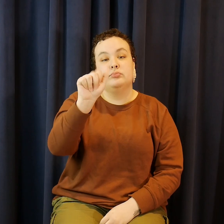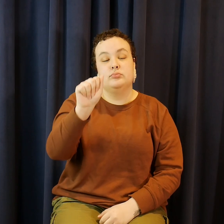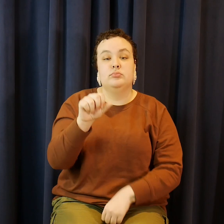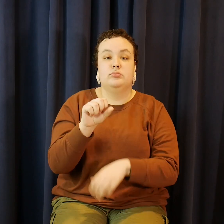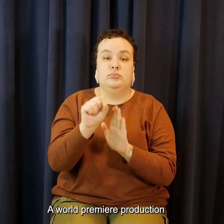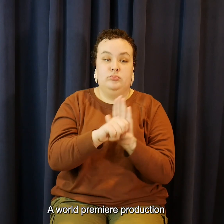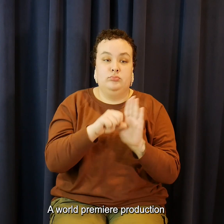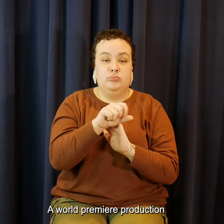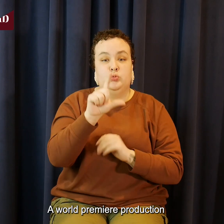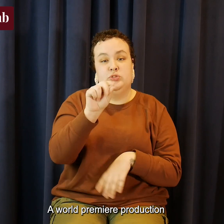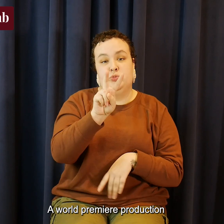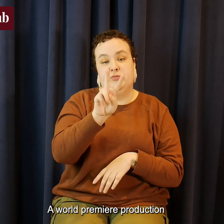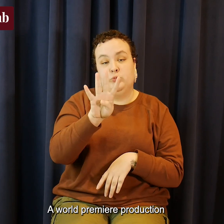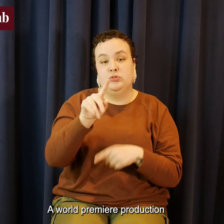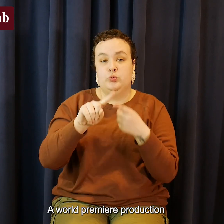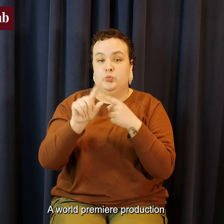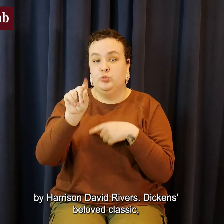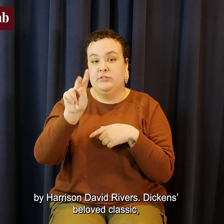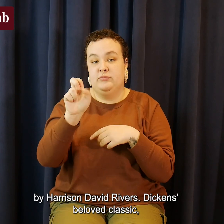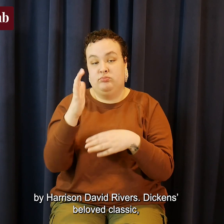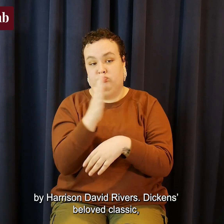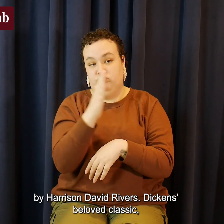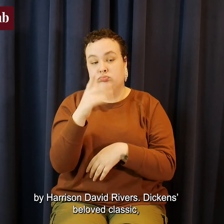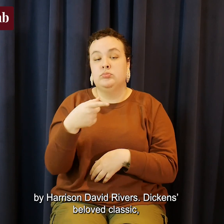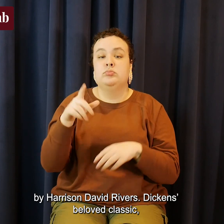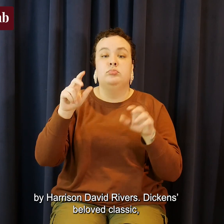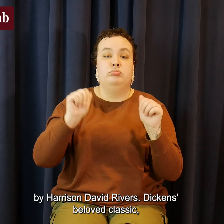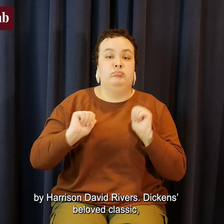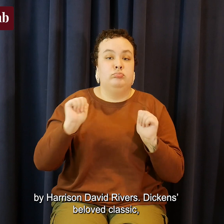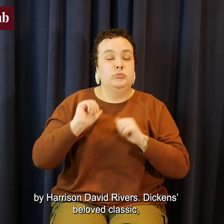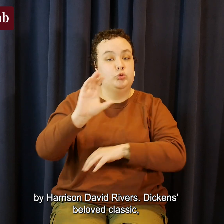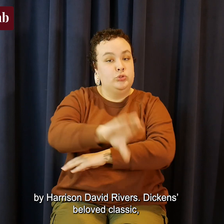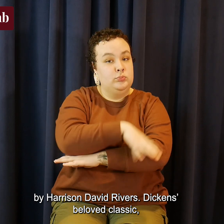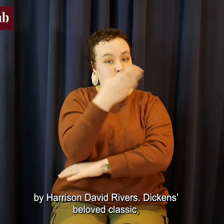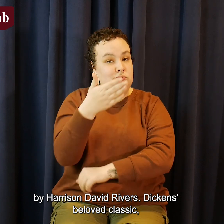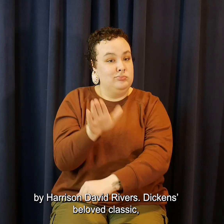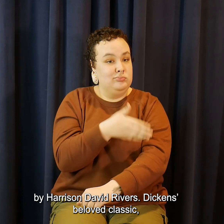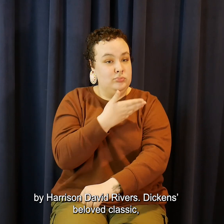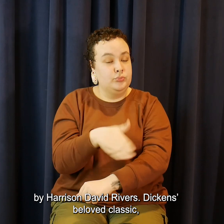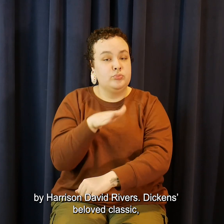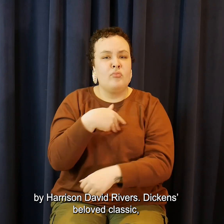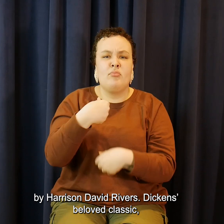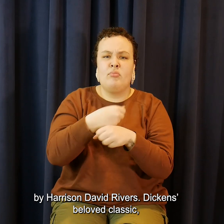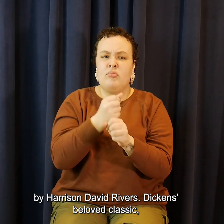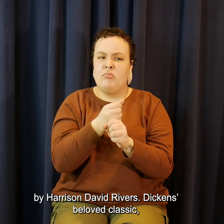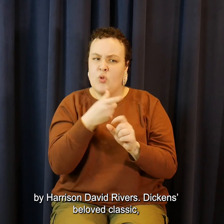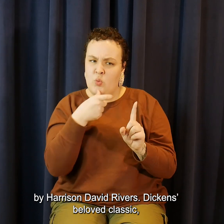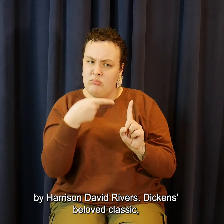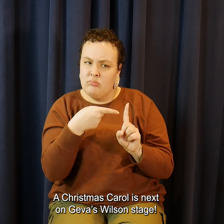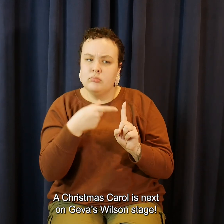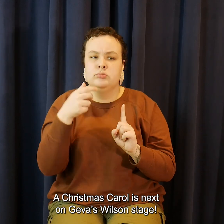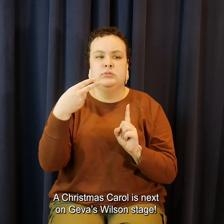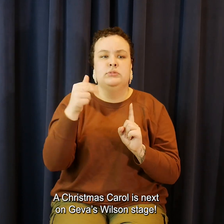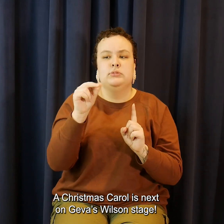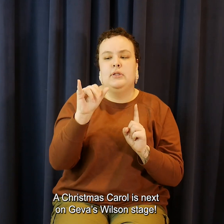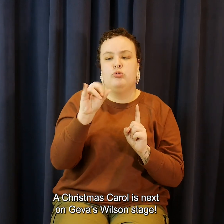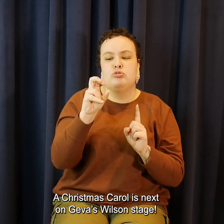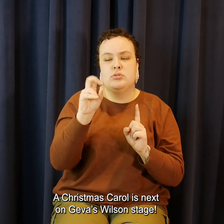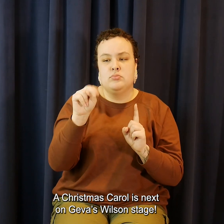A world premiere production by Harrison David Rivers. Dickens' beloved classic, A Christmas Carol, is next